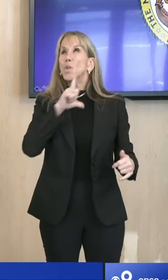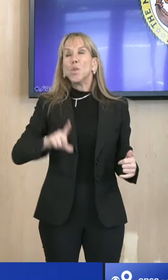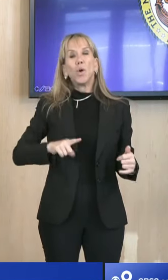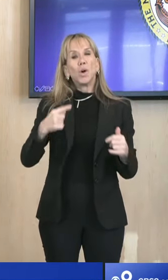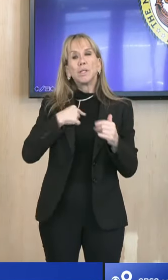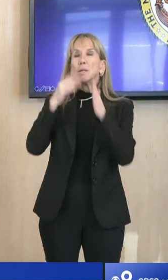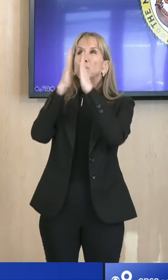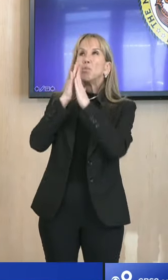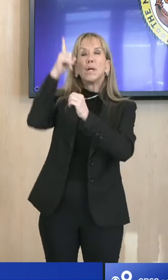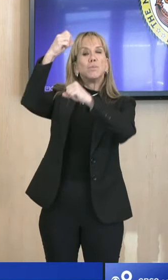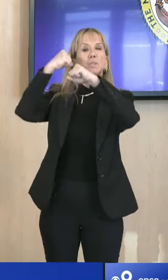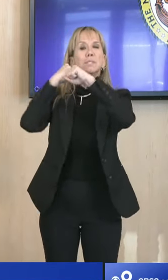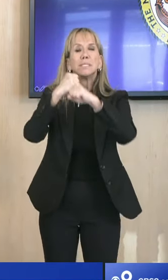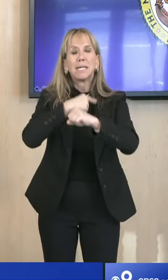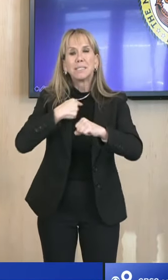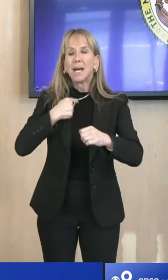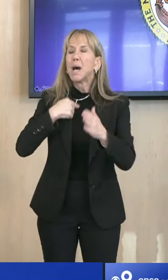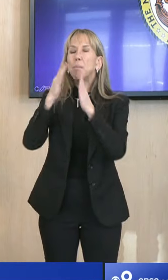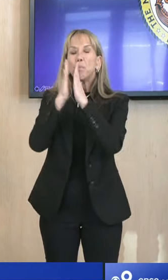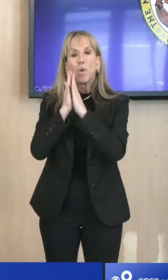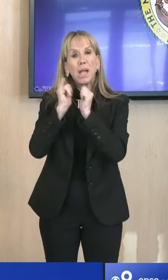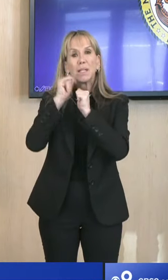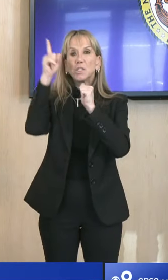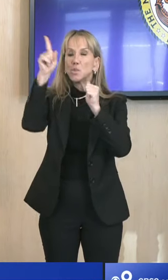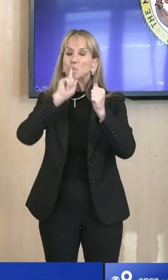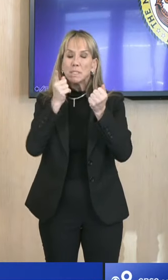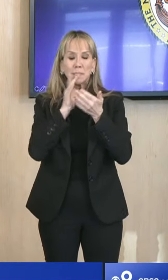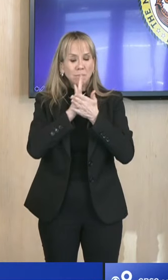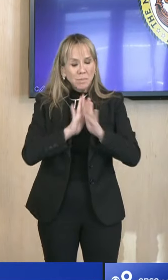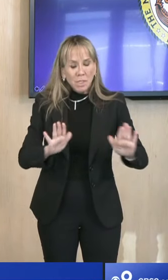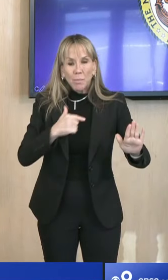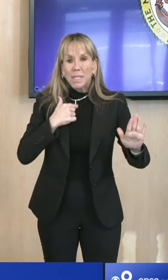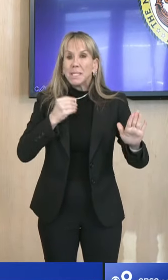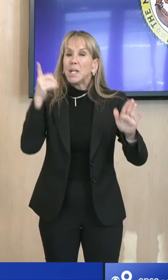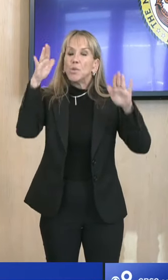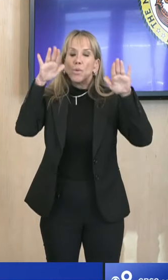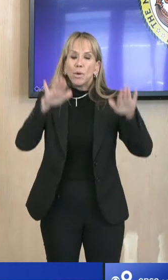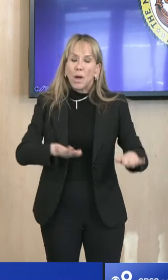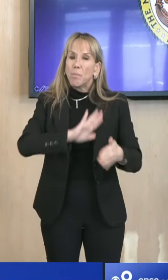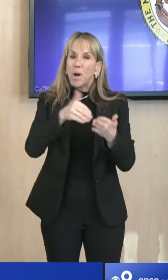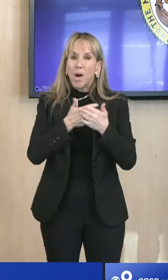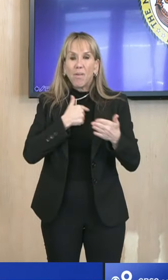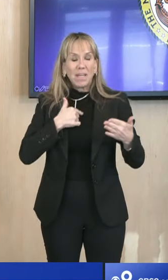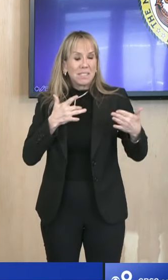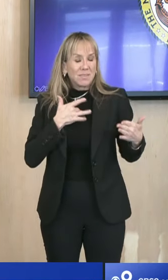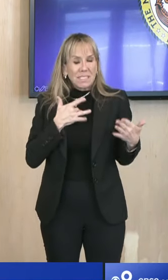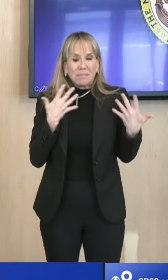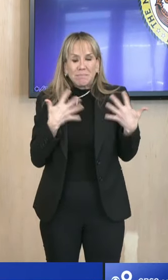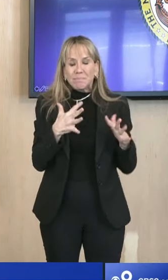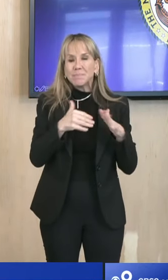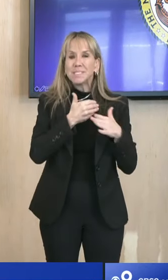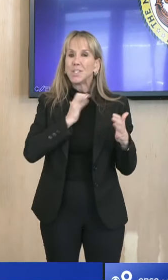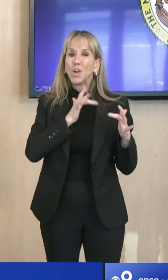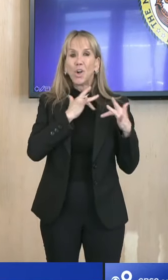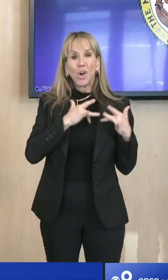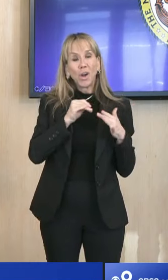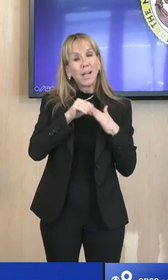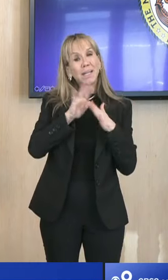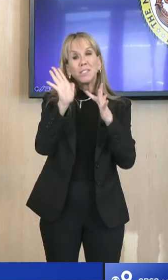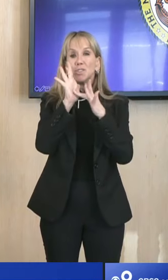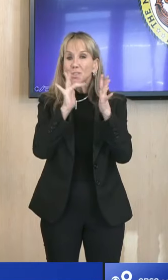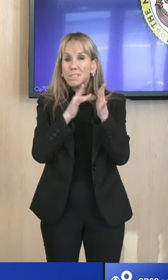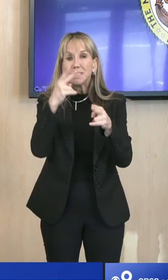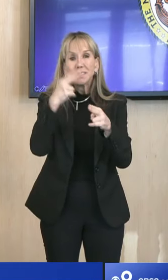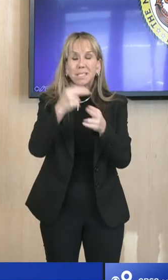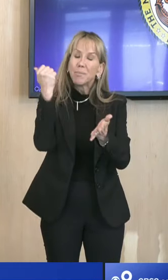you comfort us. I pray that you calm all the fears of anxiety in all of our hearts. In Jesus' name, amen. Things are